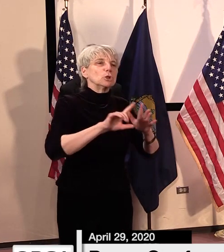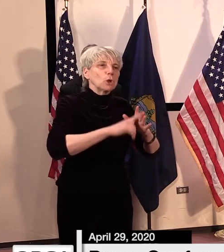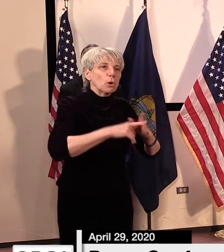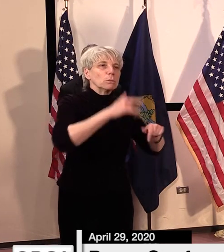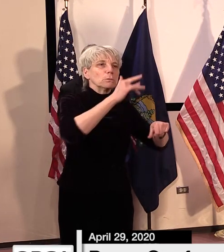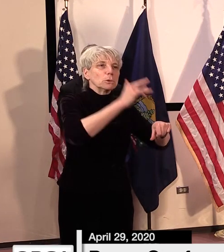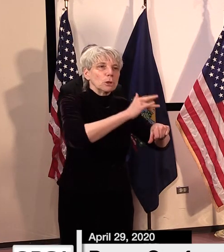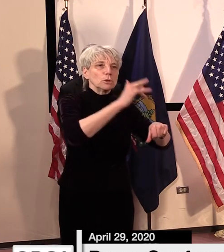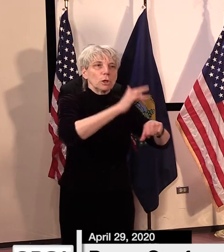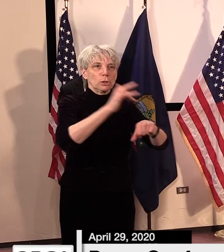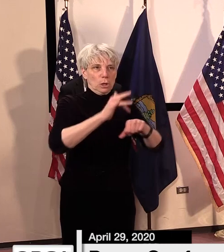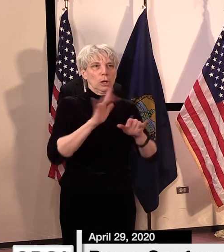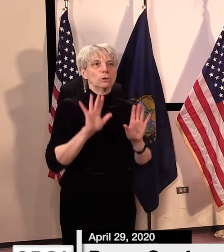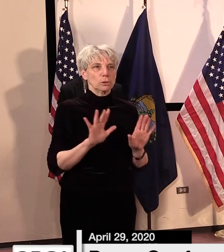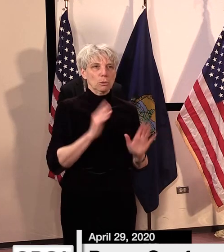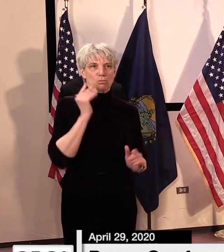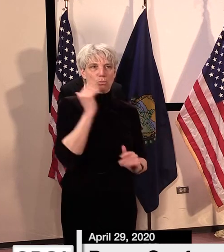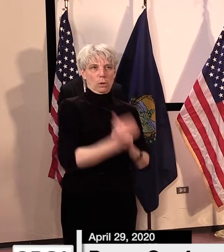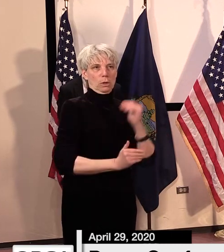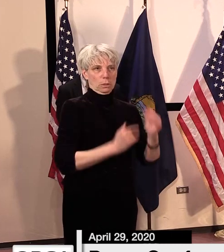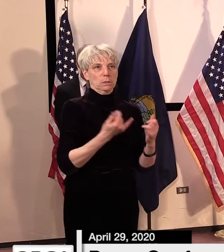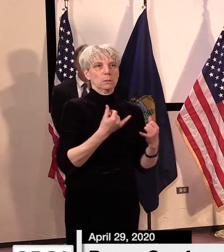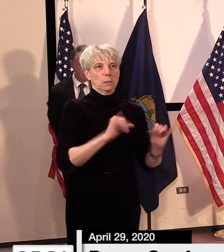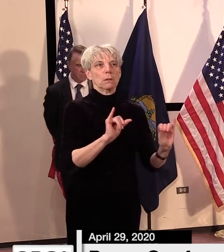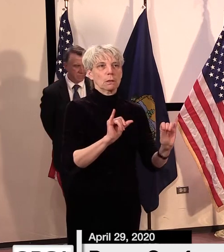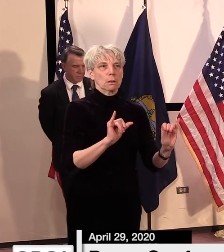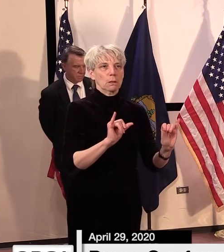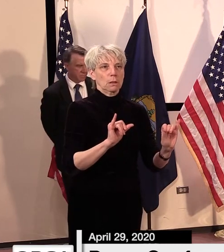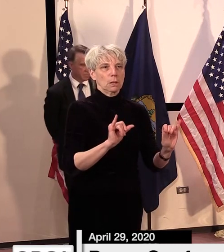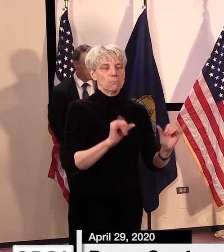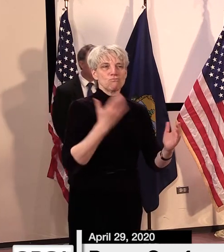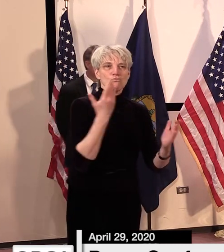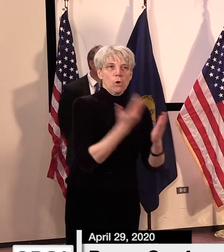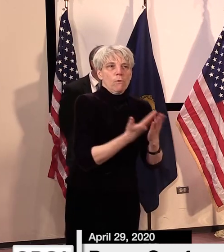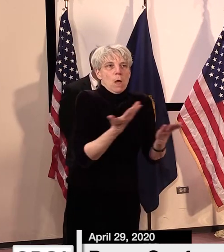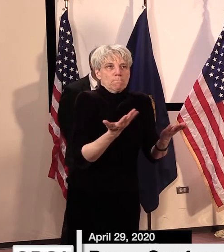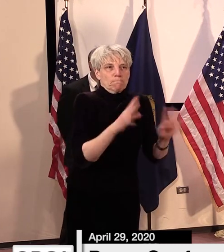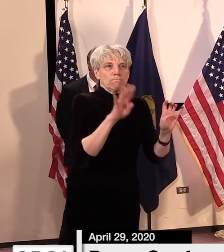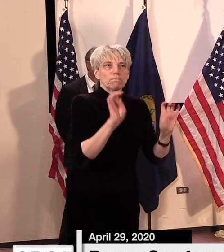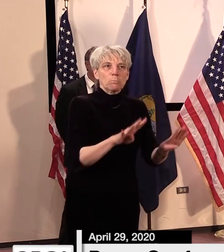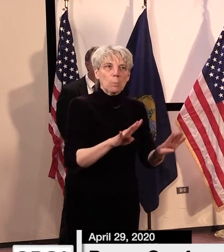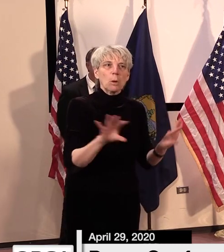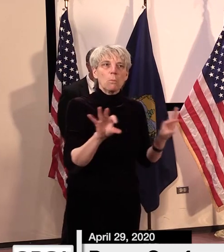part of a clinical investigation and another important strategy.